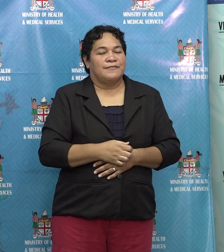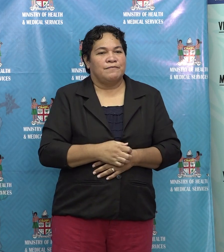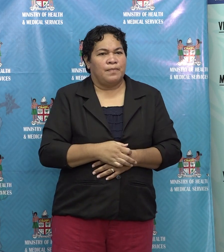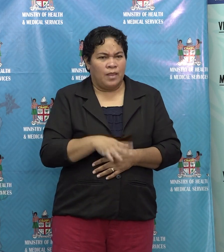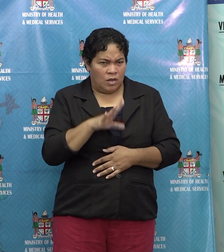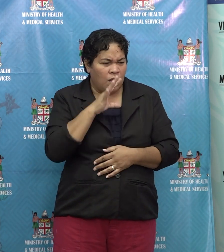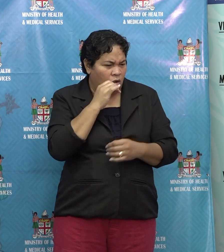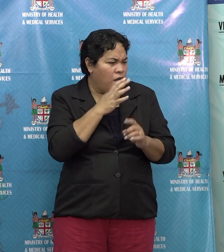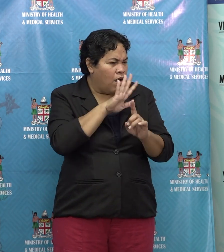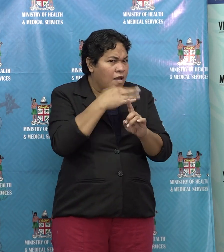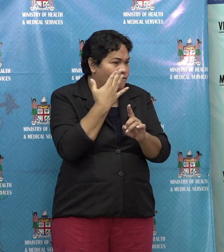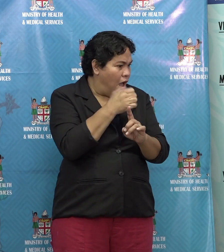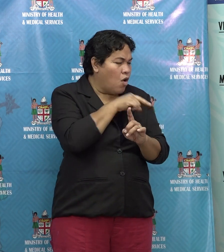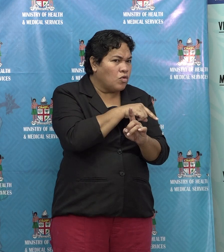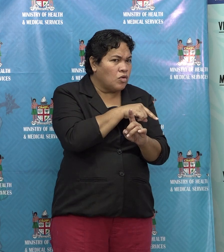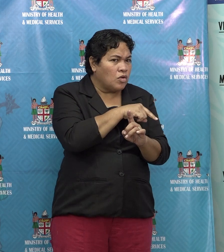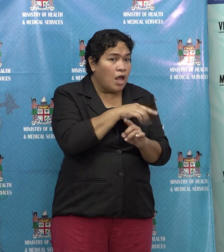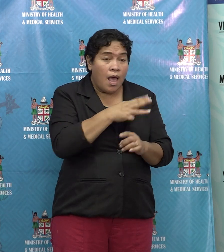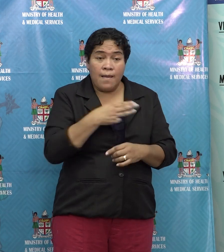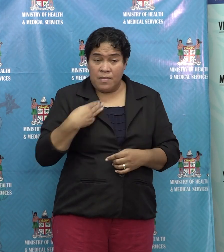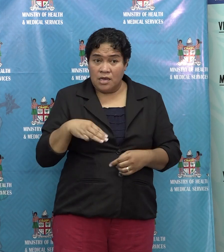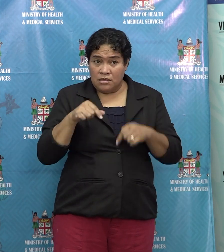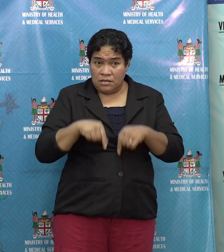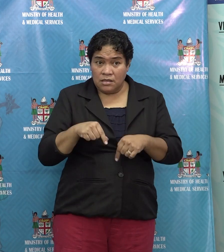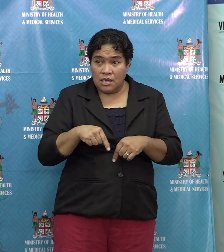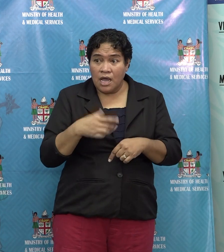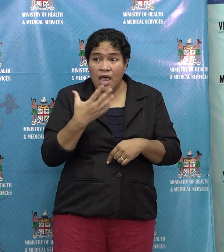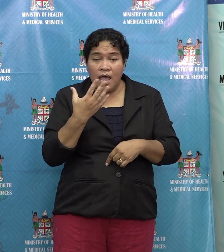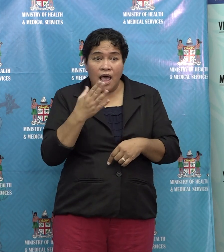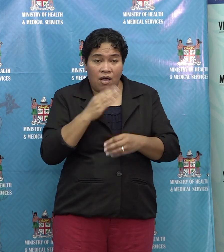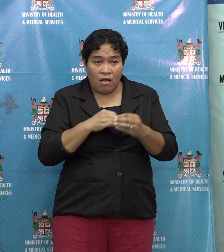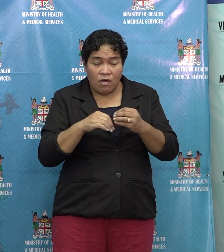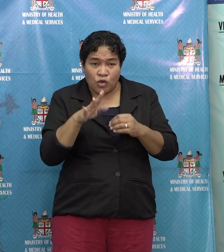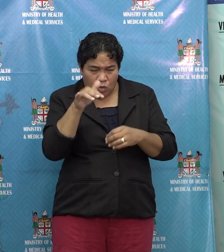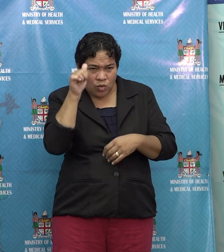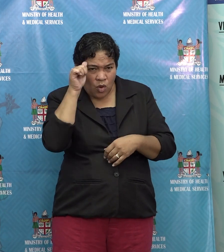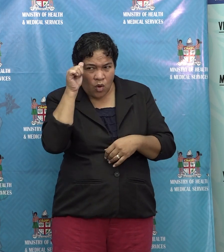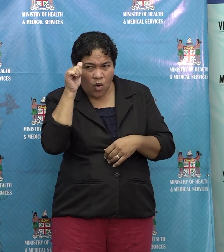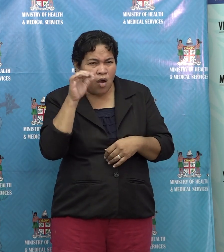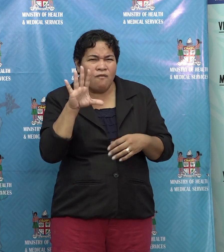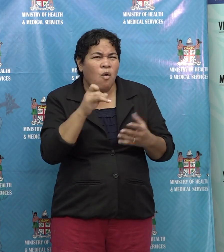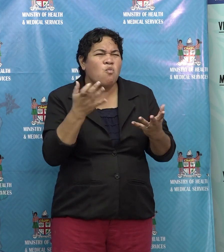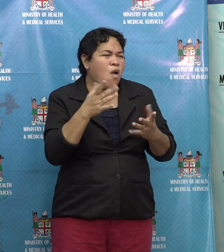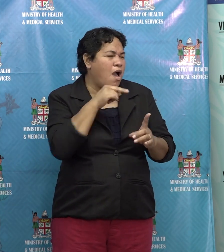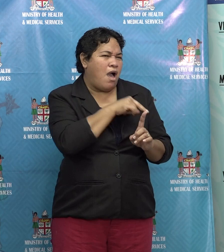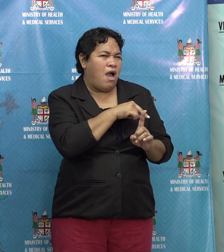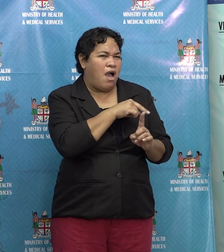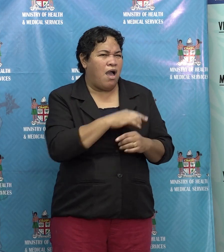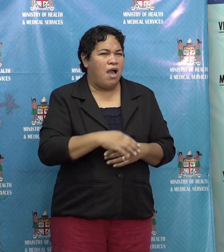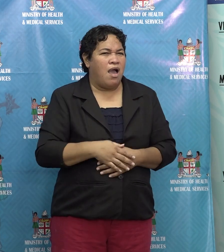be identified. Does the ministry have a working hypothesis on where they might have got it from?